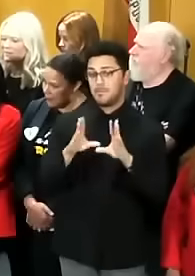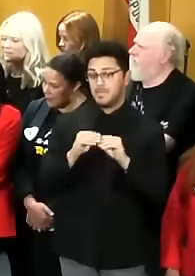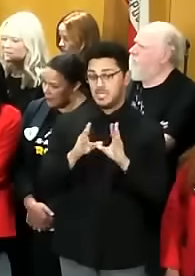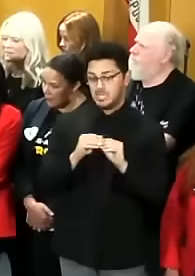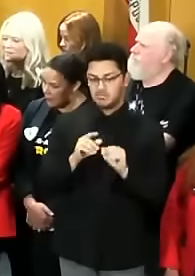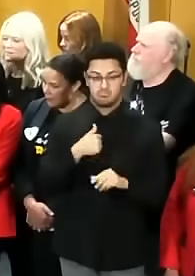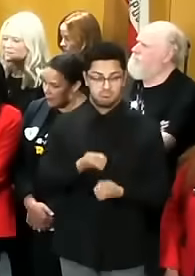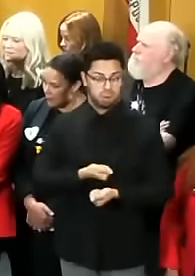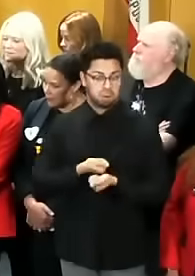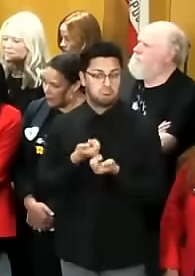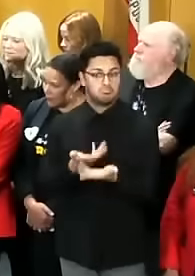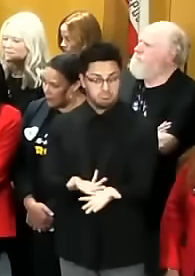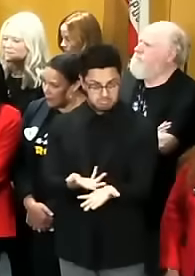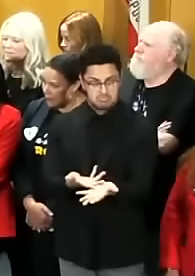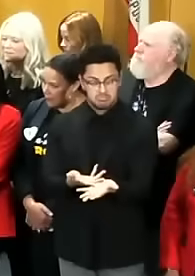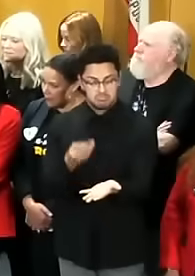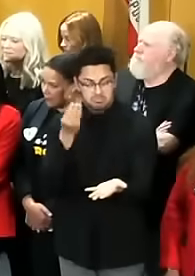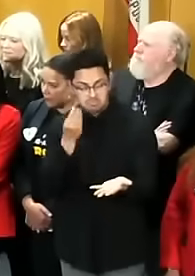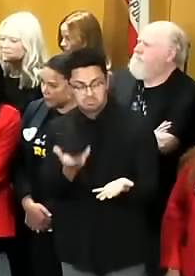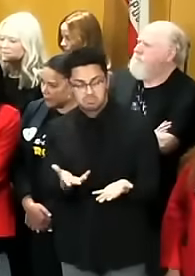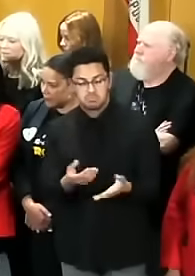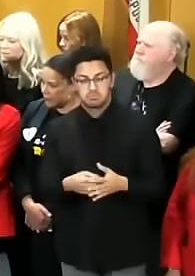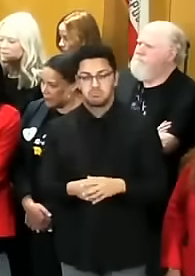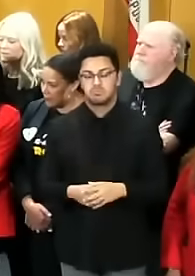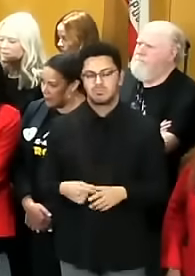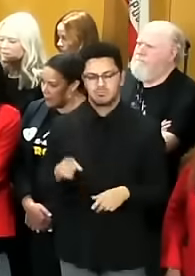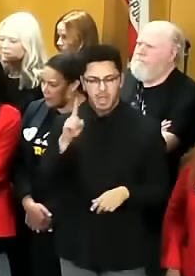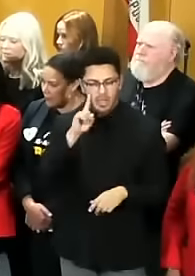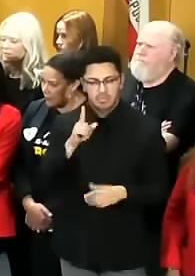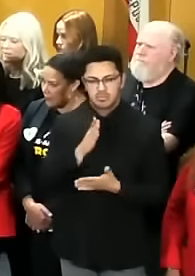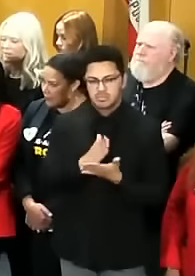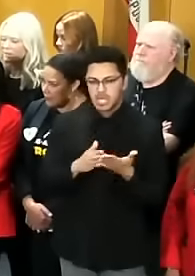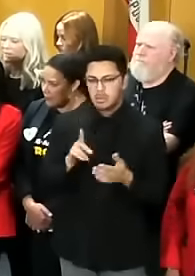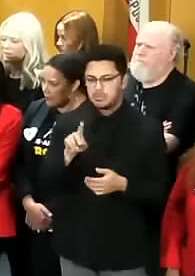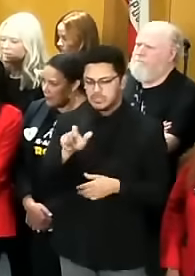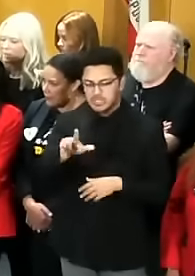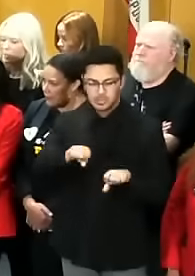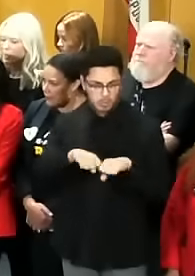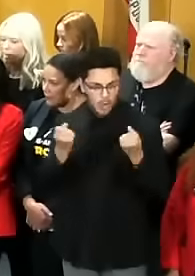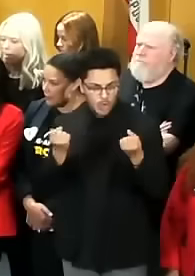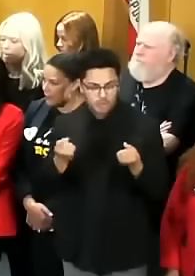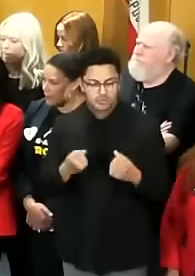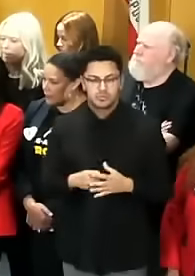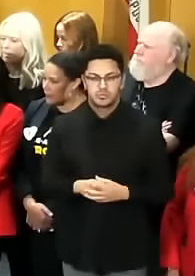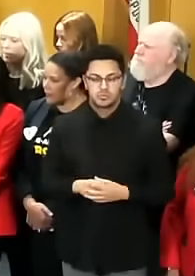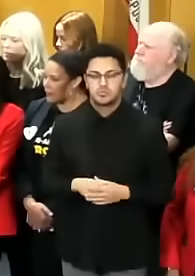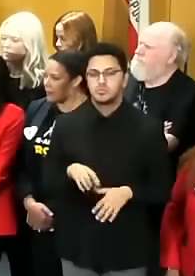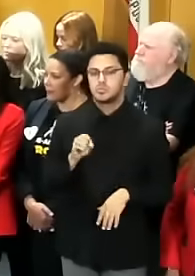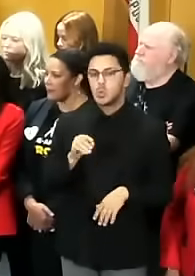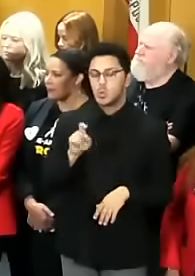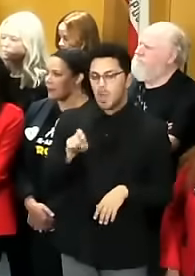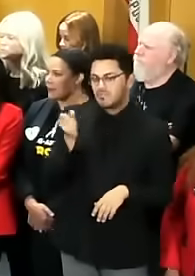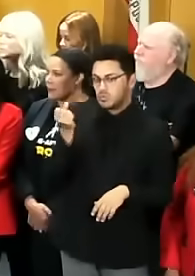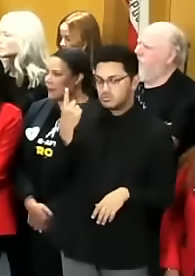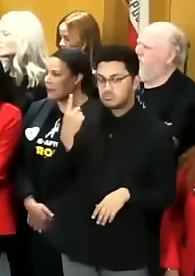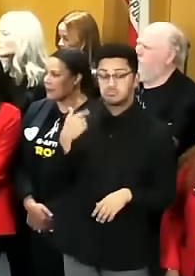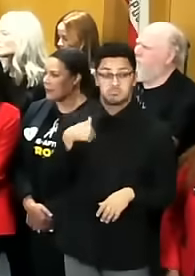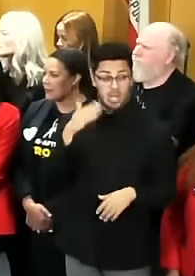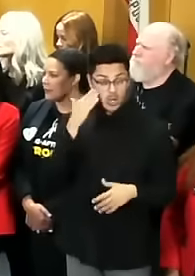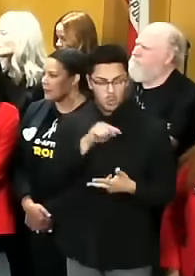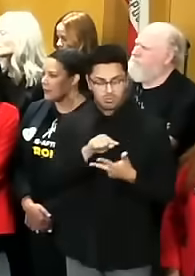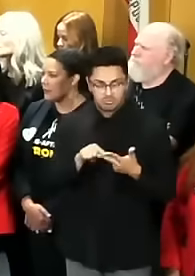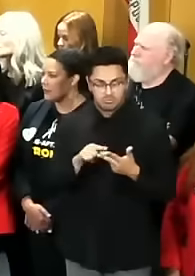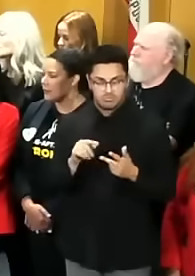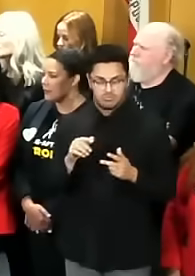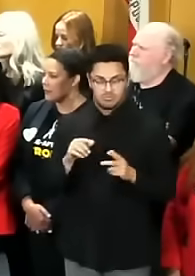I expressed that I think we have some deal breakers. So you have to understand, I know what those three